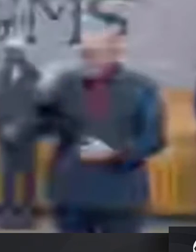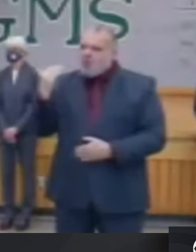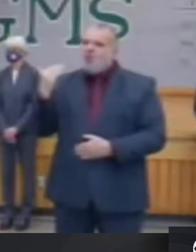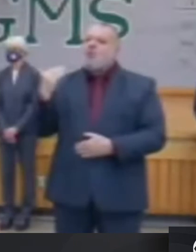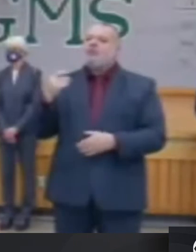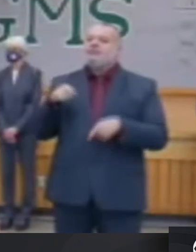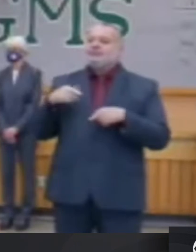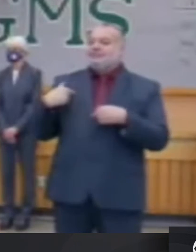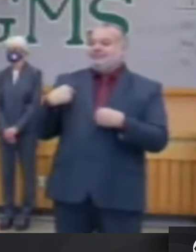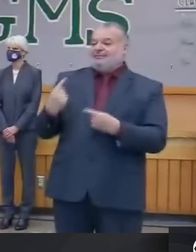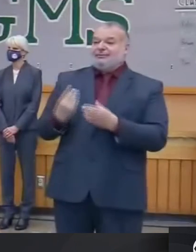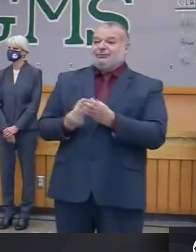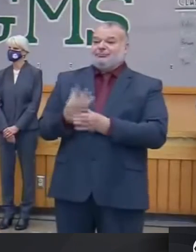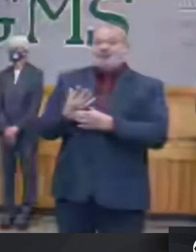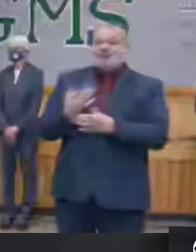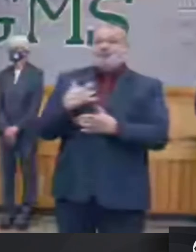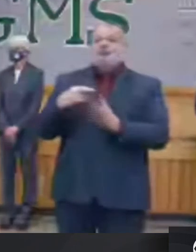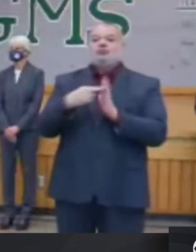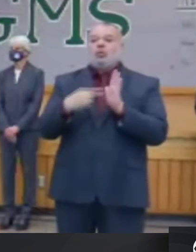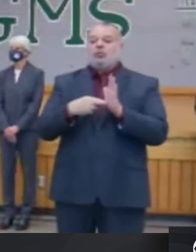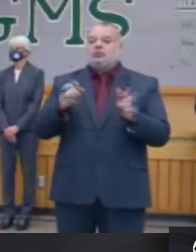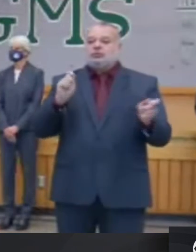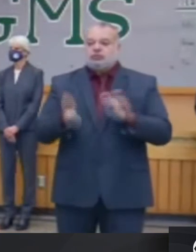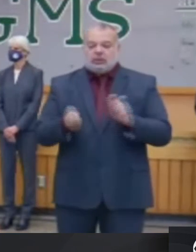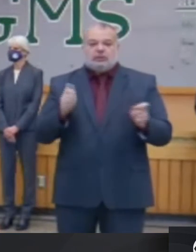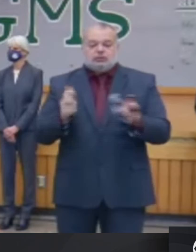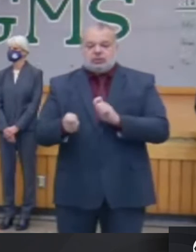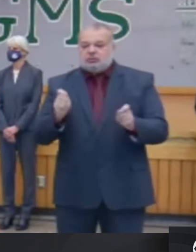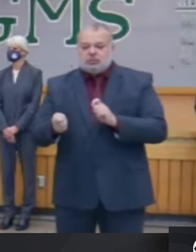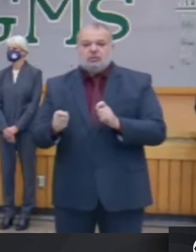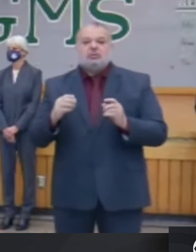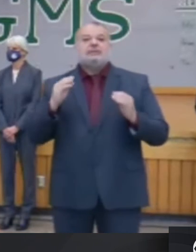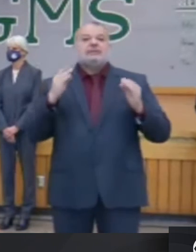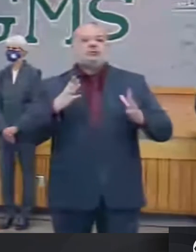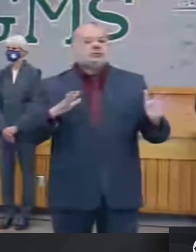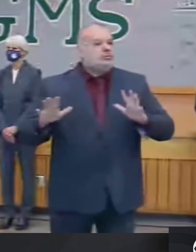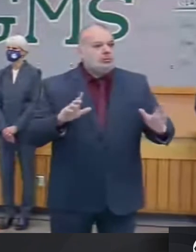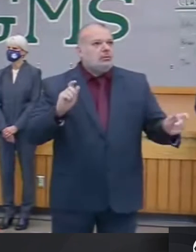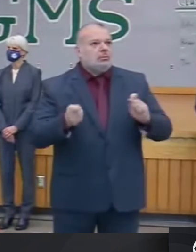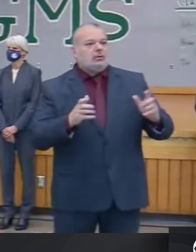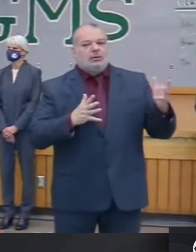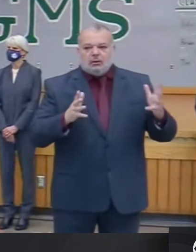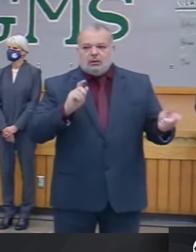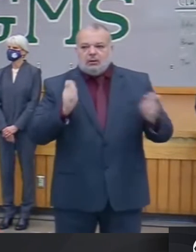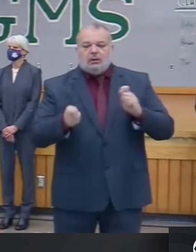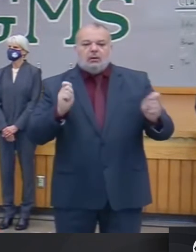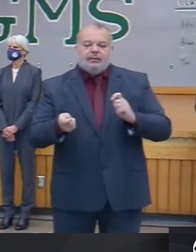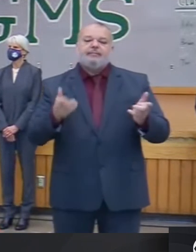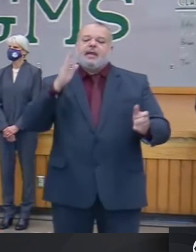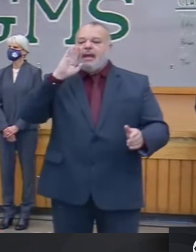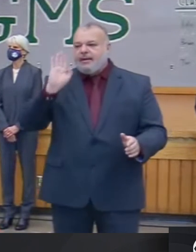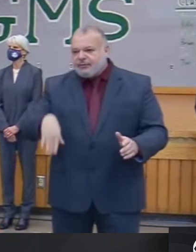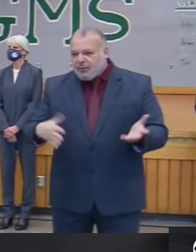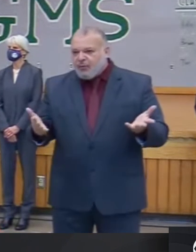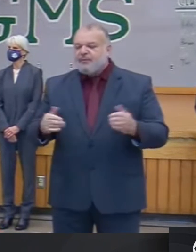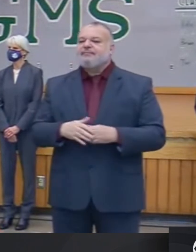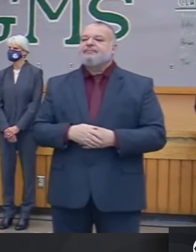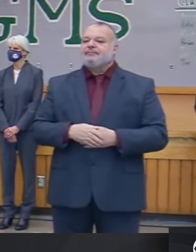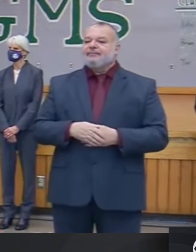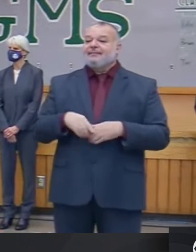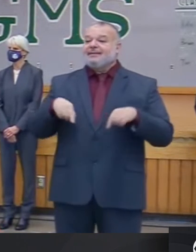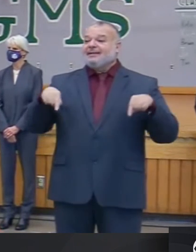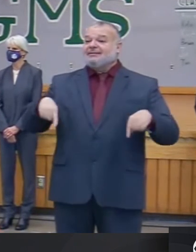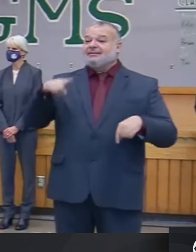changes that come with this pandemic. And we think this opportunity in particular is another opportunity for all of us to work